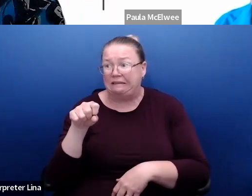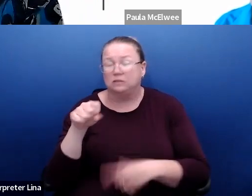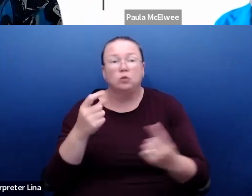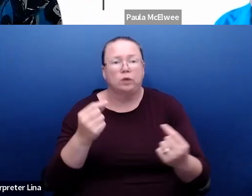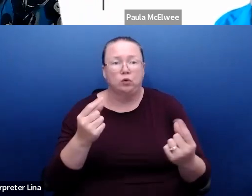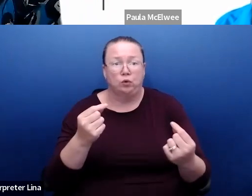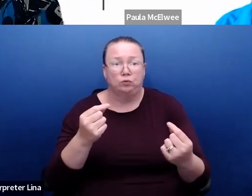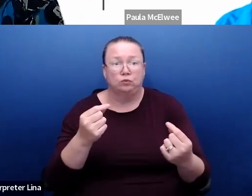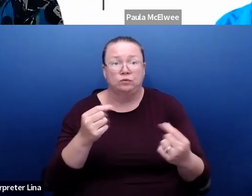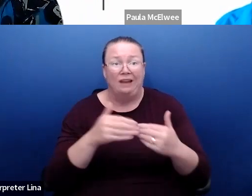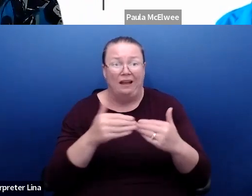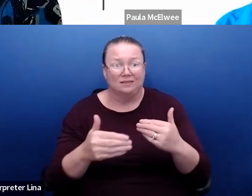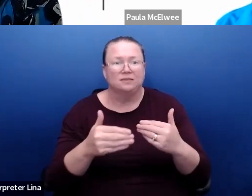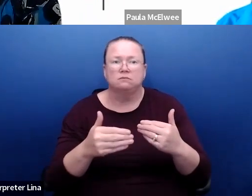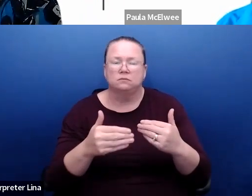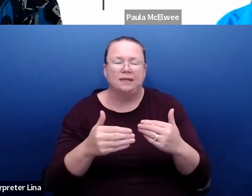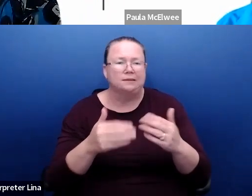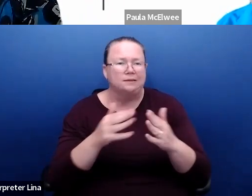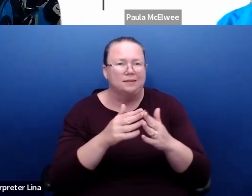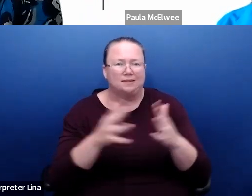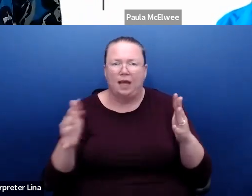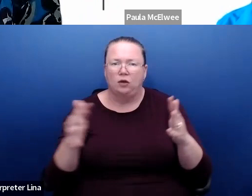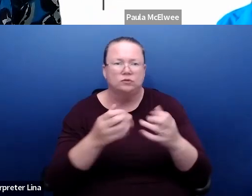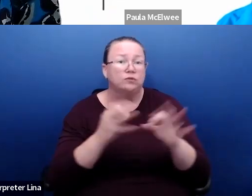do? And it's a free scale, which is awesome.